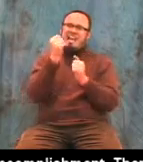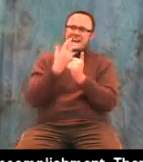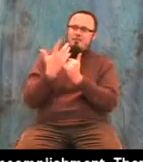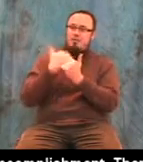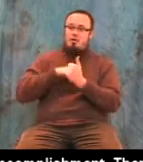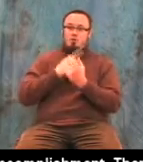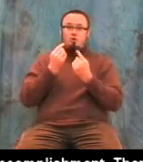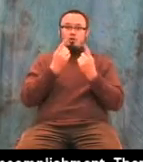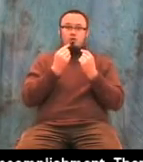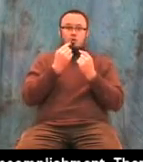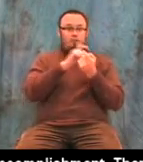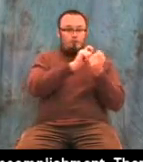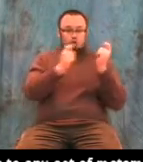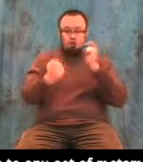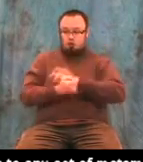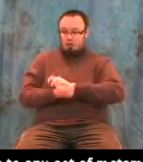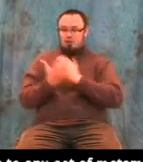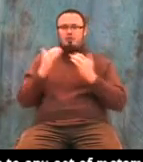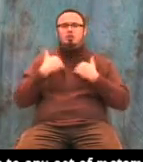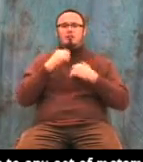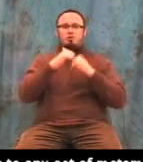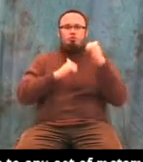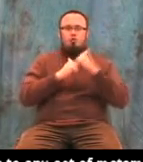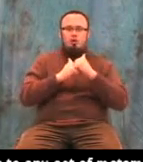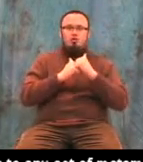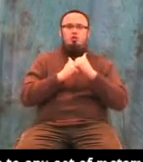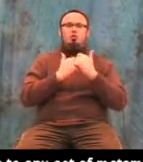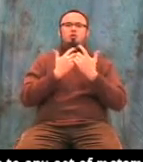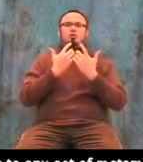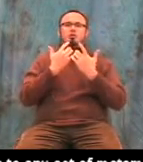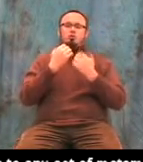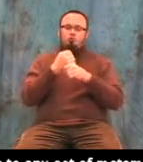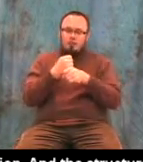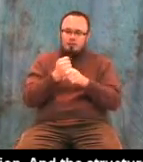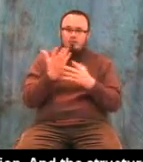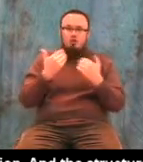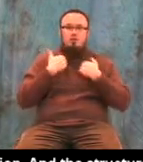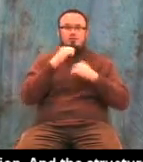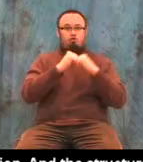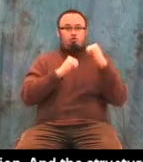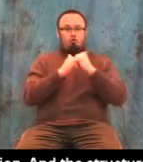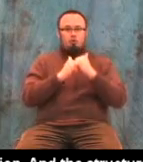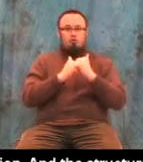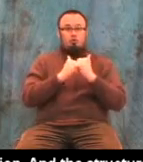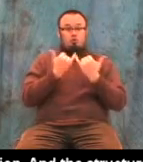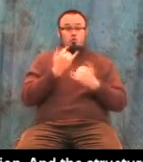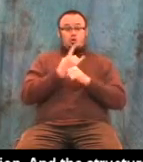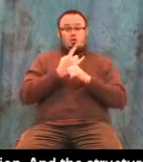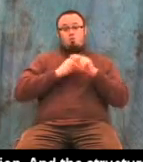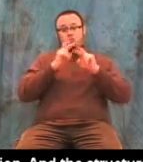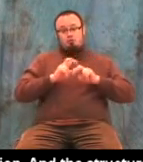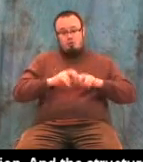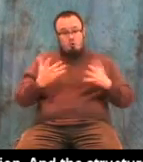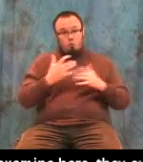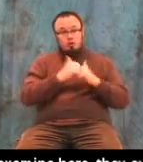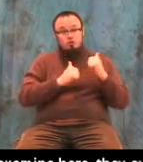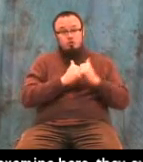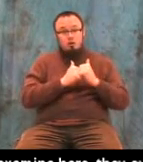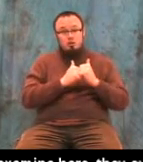to any act of metamorphosis or creation, and the structure we are going to examine here, they even